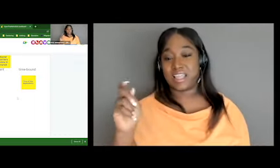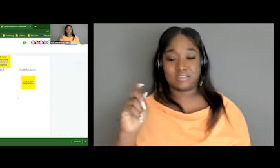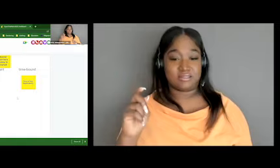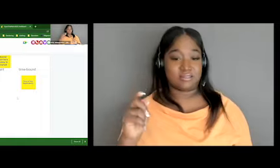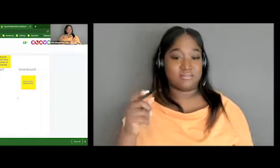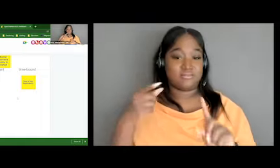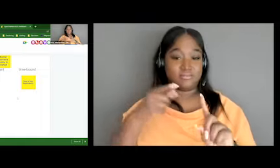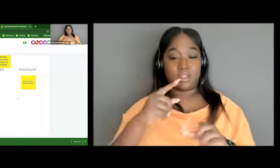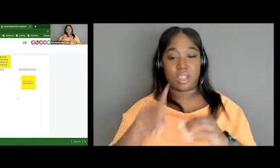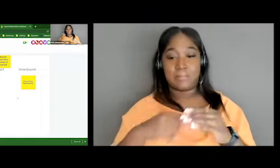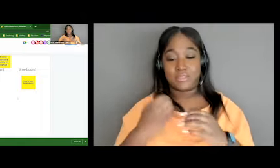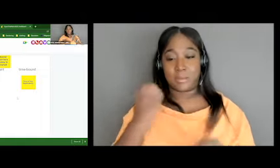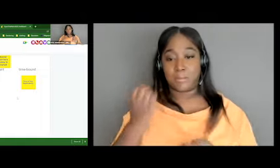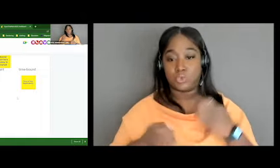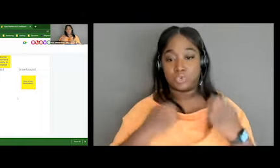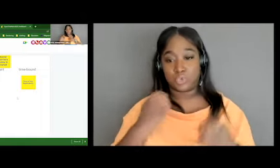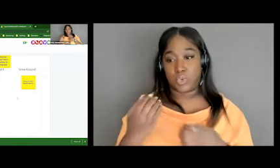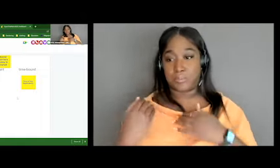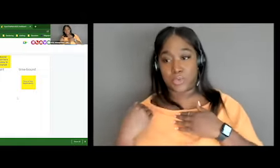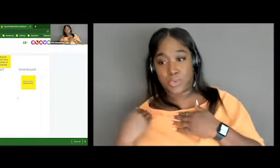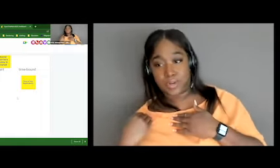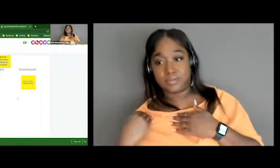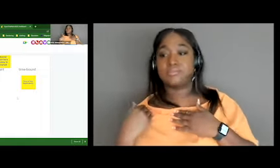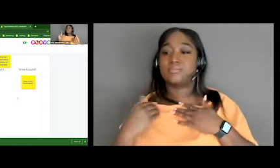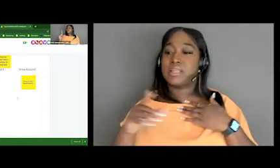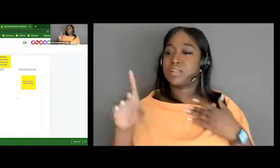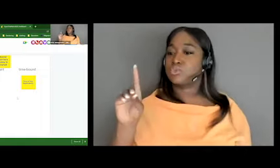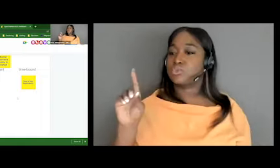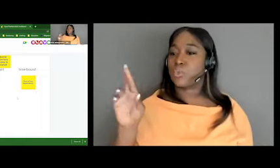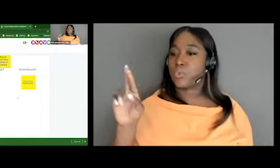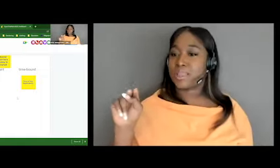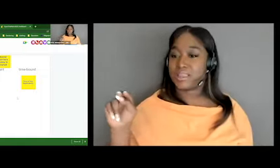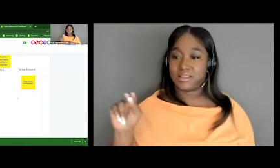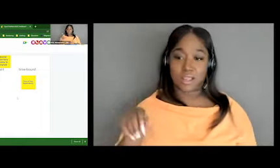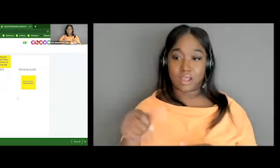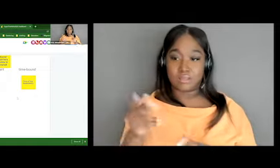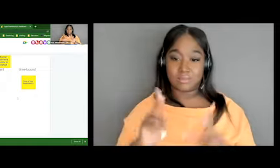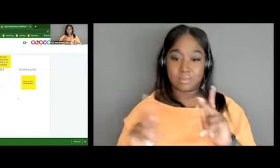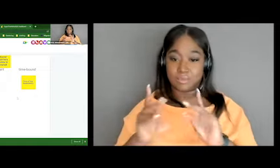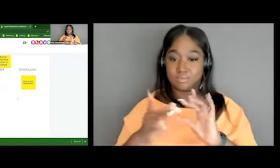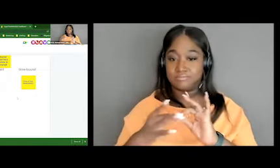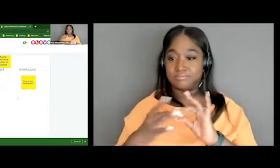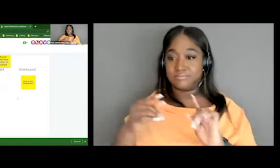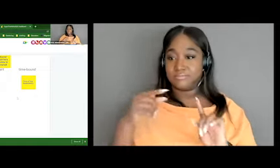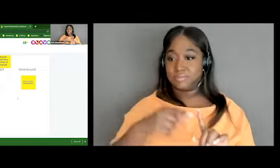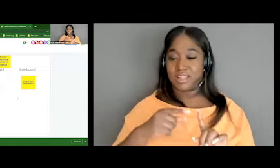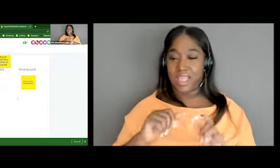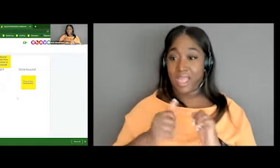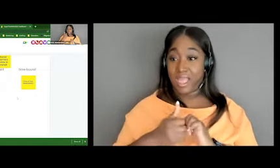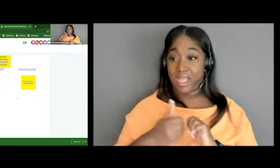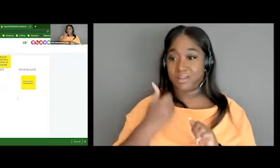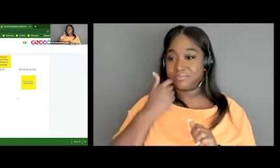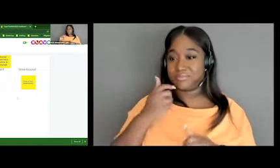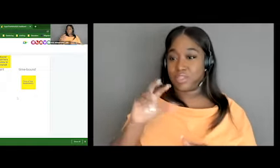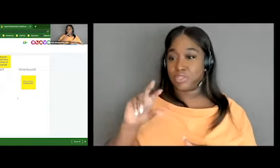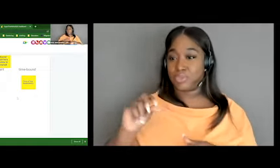this is some of the things that Doreen and others were talking about, but like how within the last 30 days, did you feel like